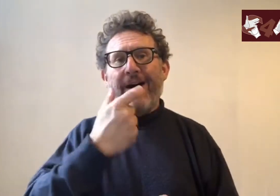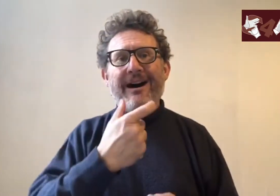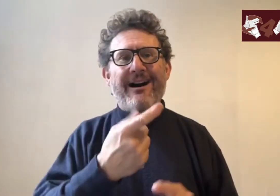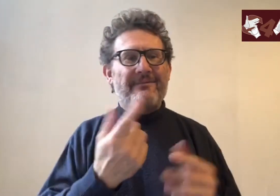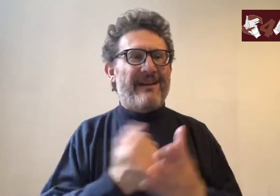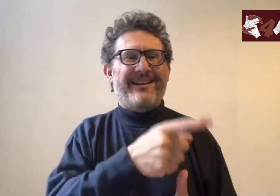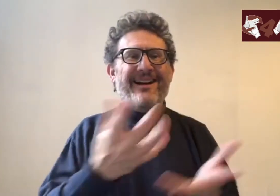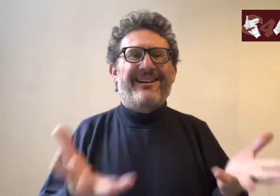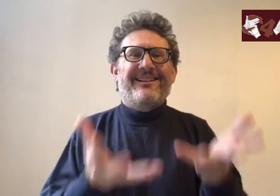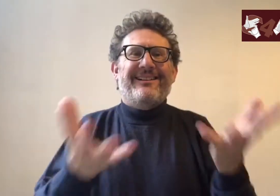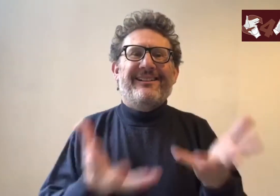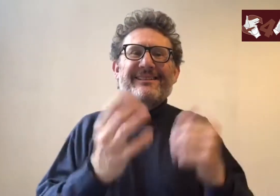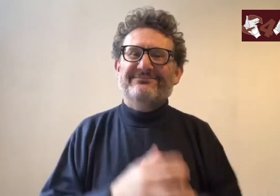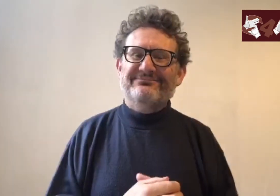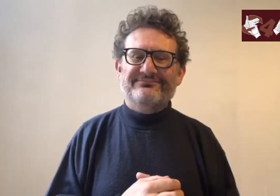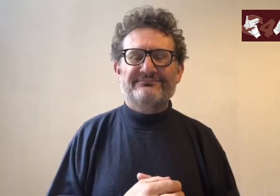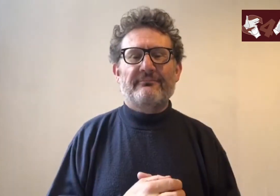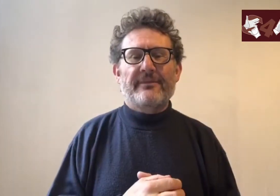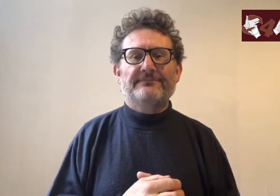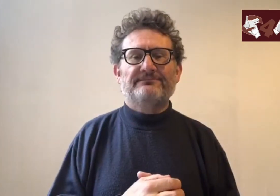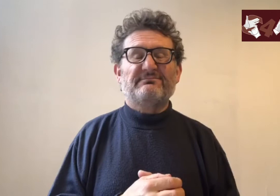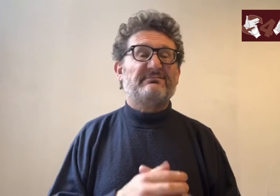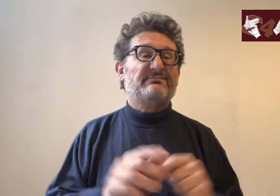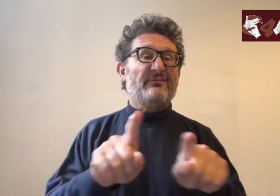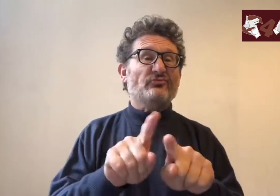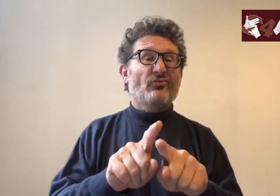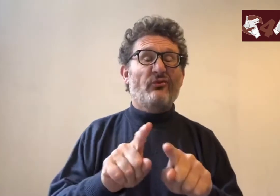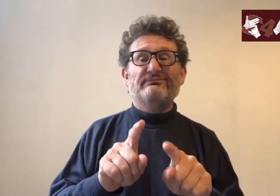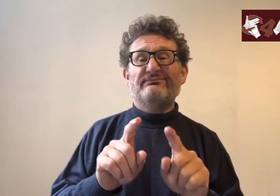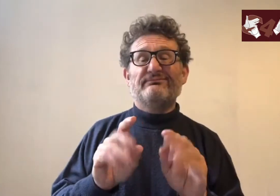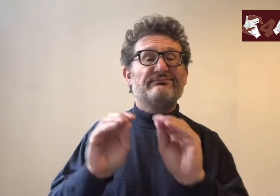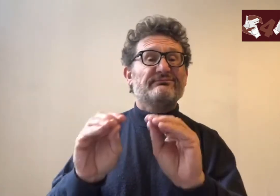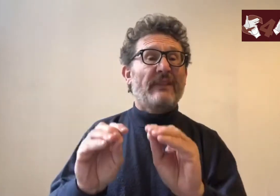teach with sign language, using humor to make things enjoyable for my students.